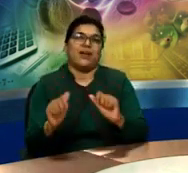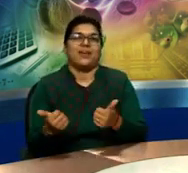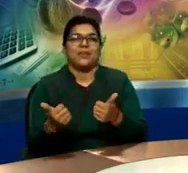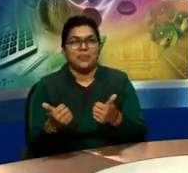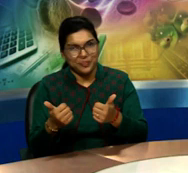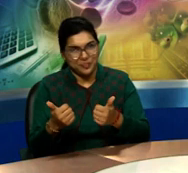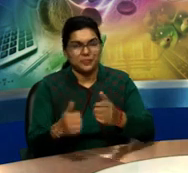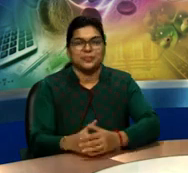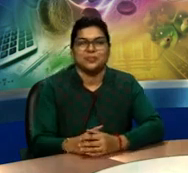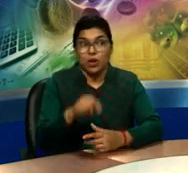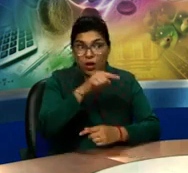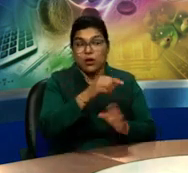And however,